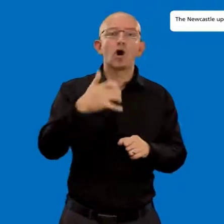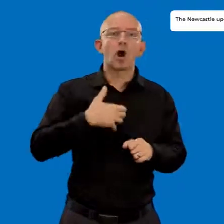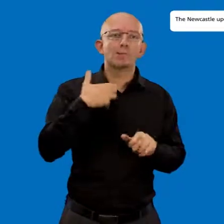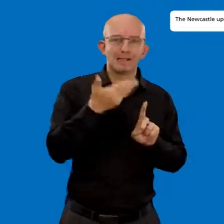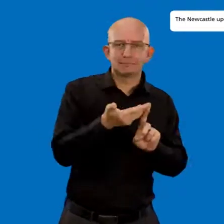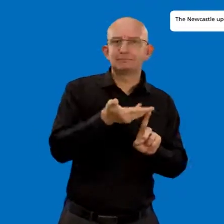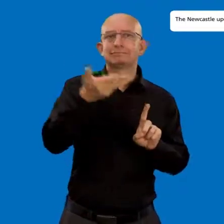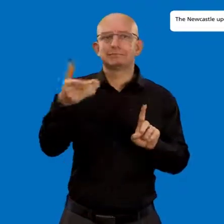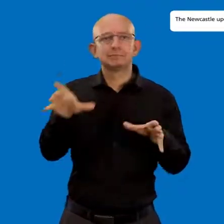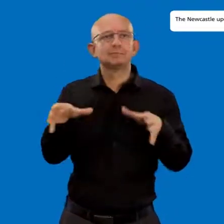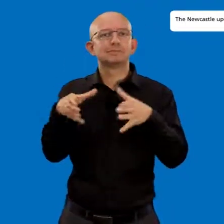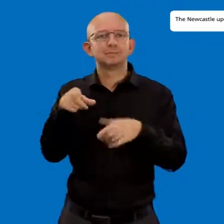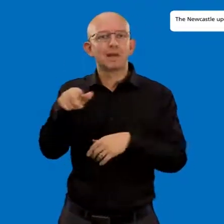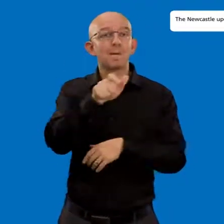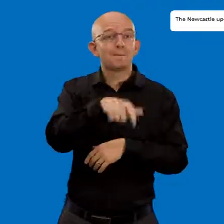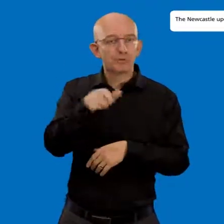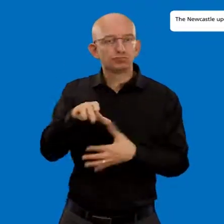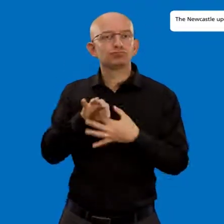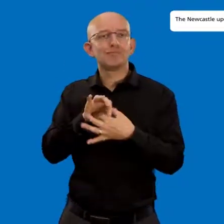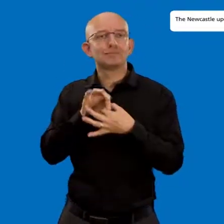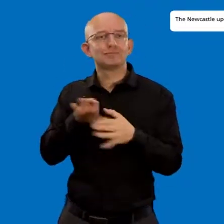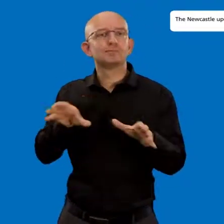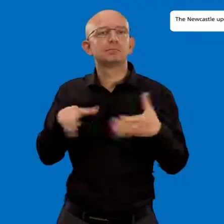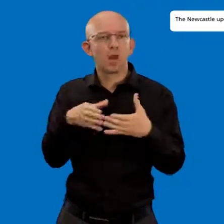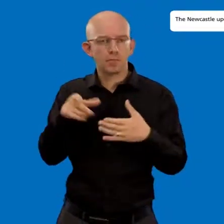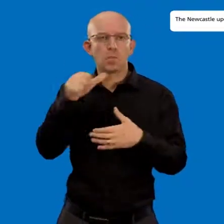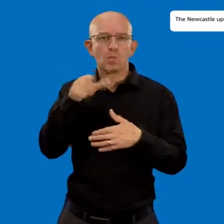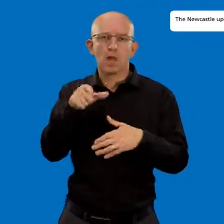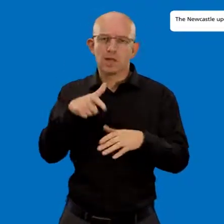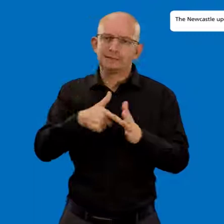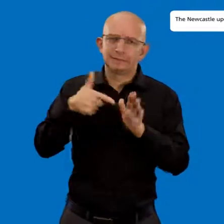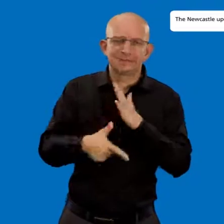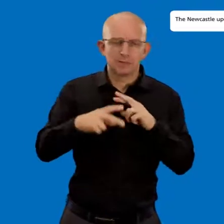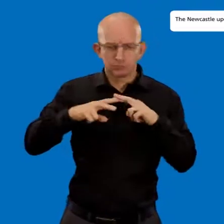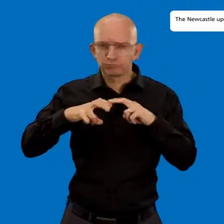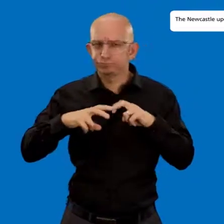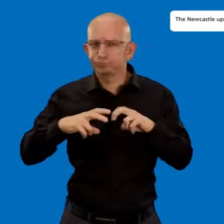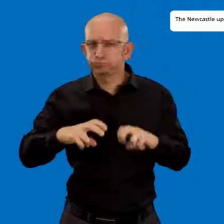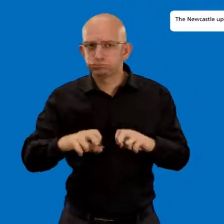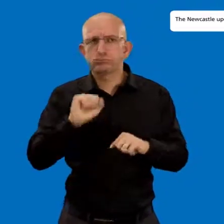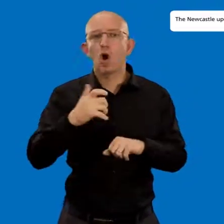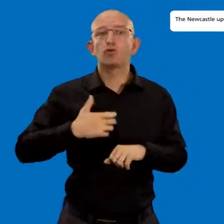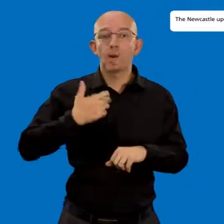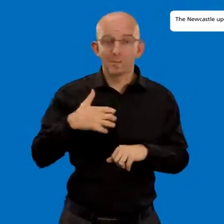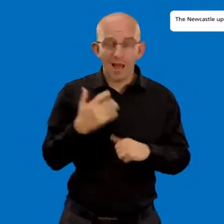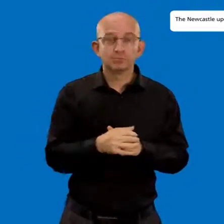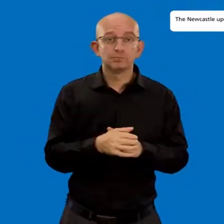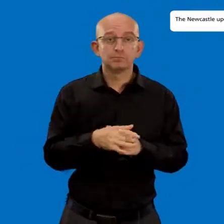able to assist you to make your complaint to the Patient Relations Department, who will coordinate the further investigation of your